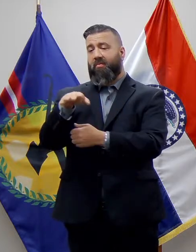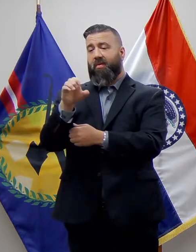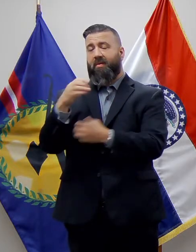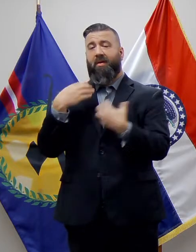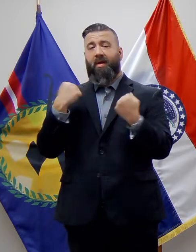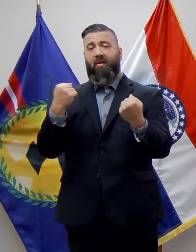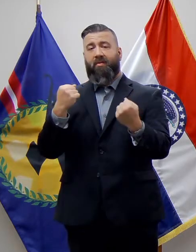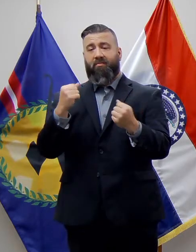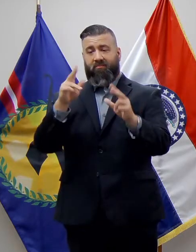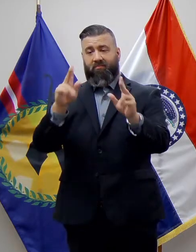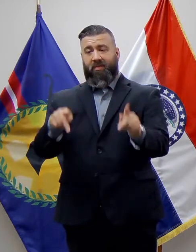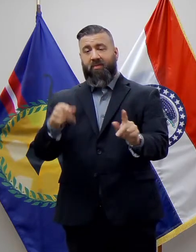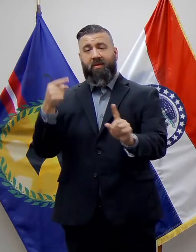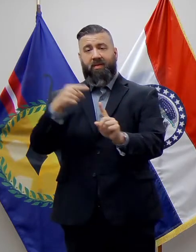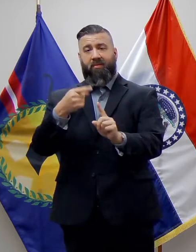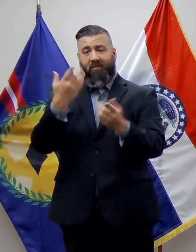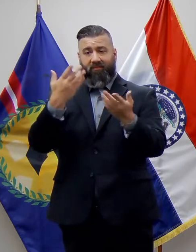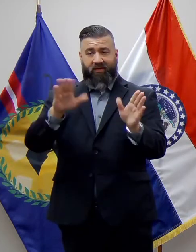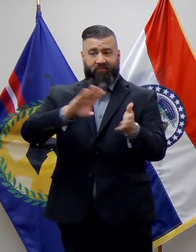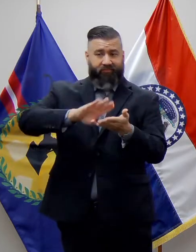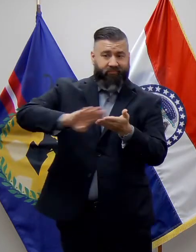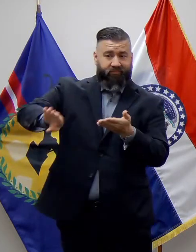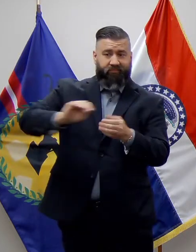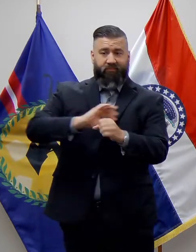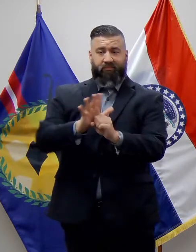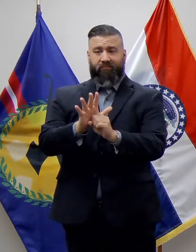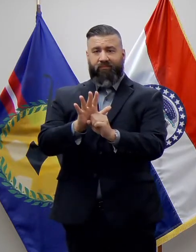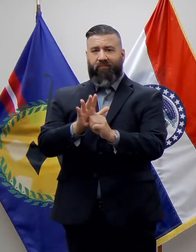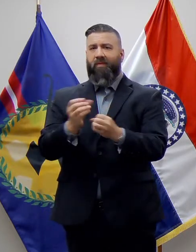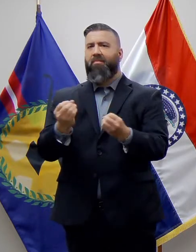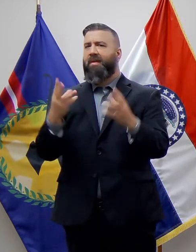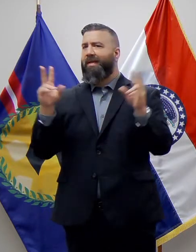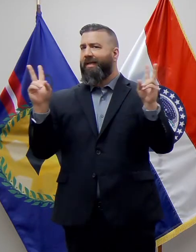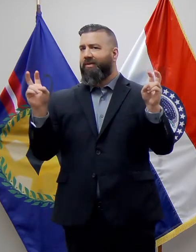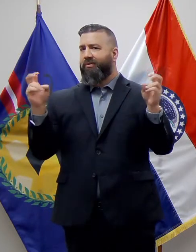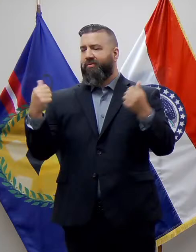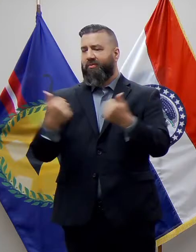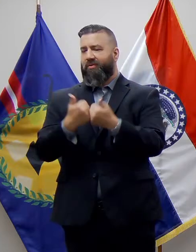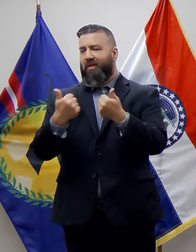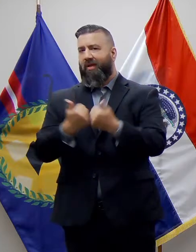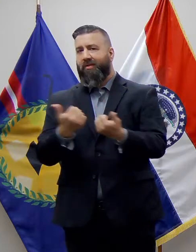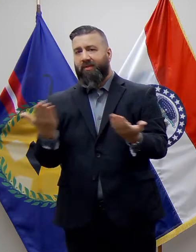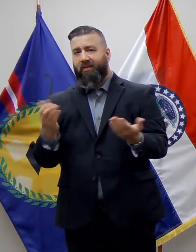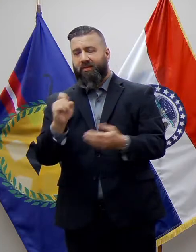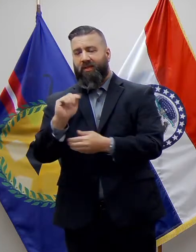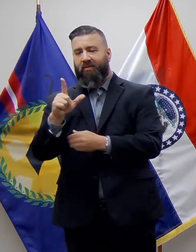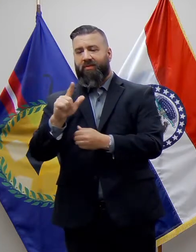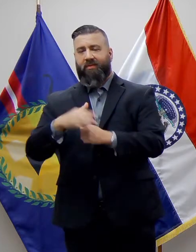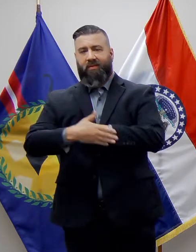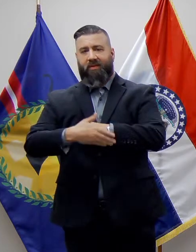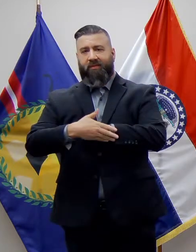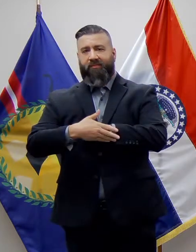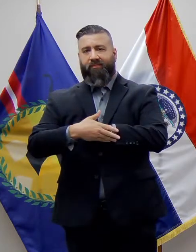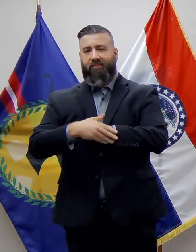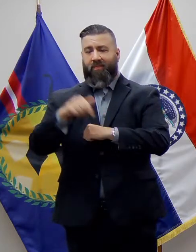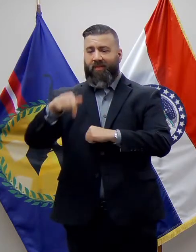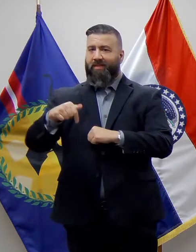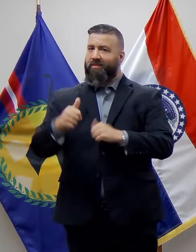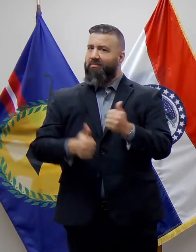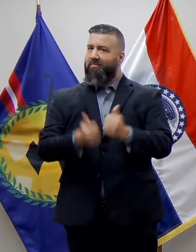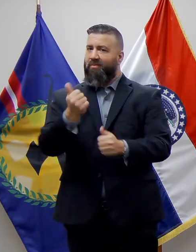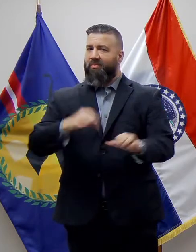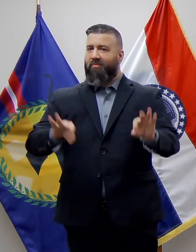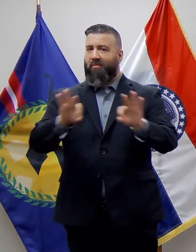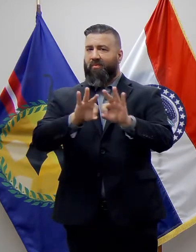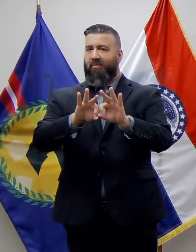until we get to the other side of this. There are many issues that challenge us in St. Louis County. This is the one that's certainly the most pressing, and we